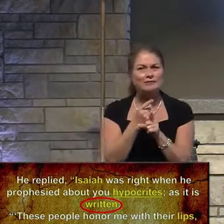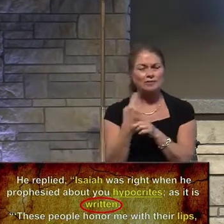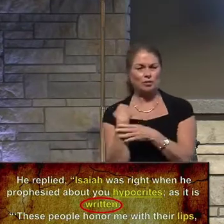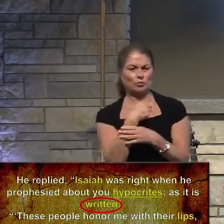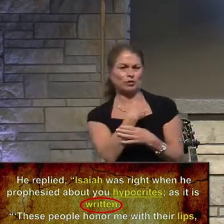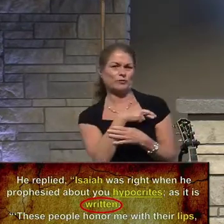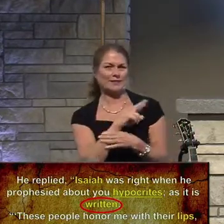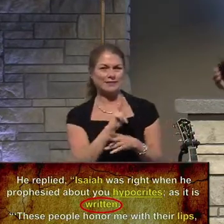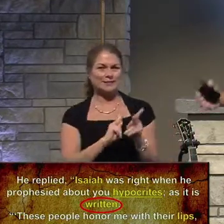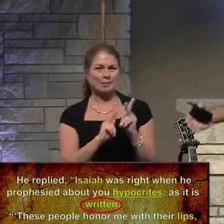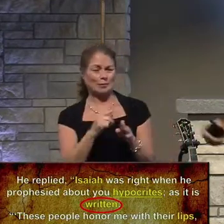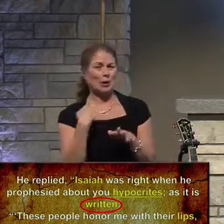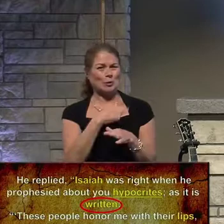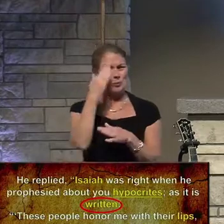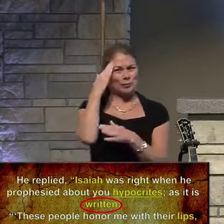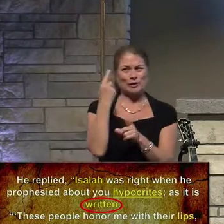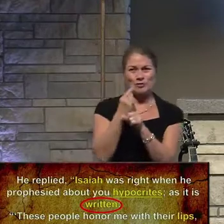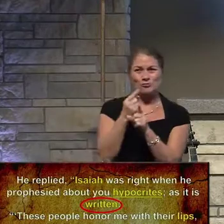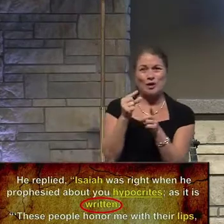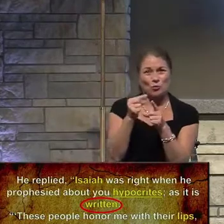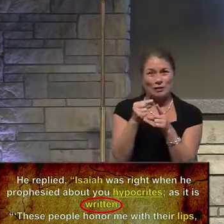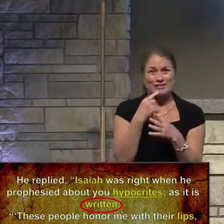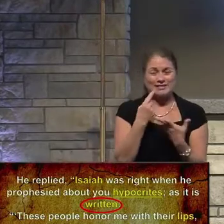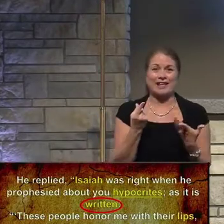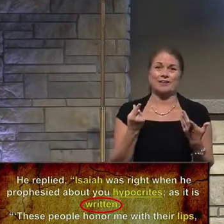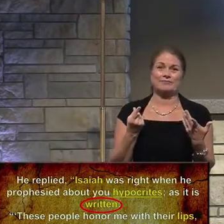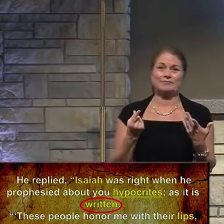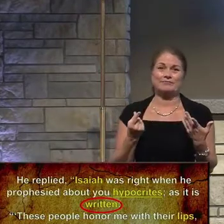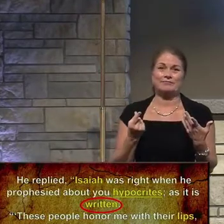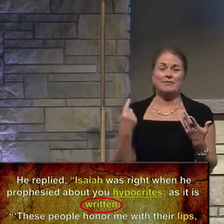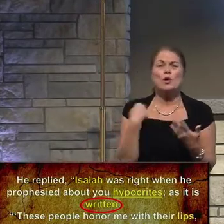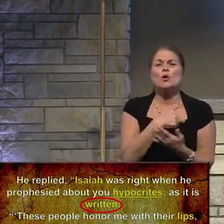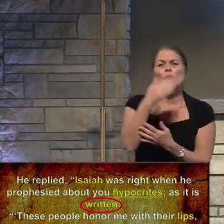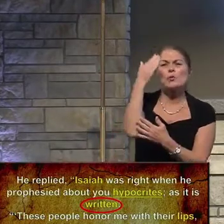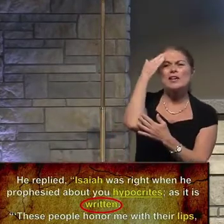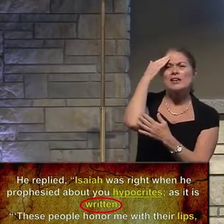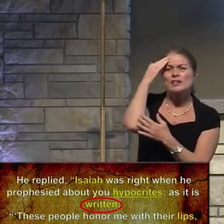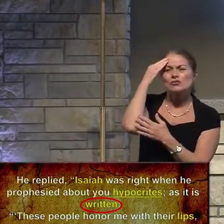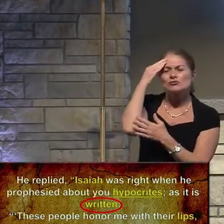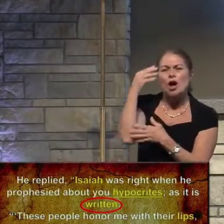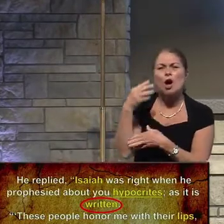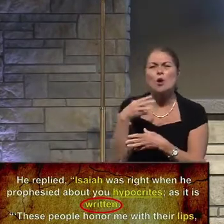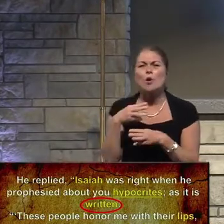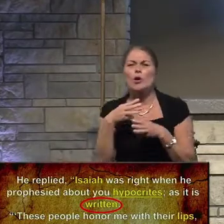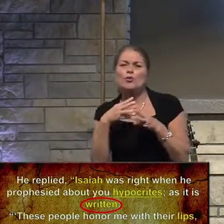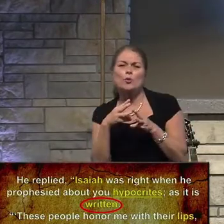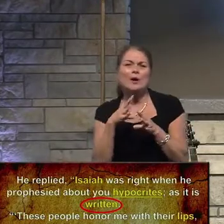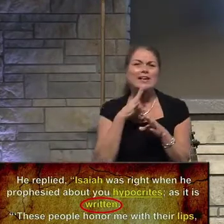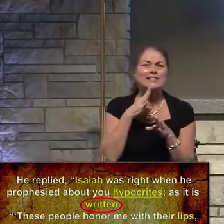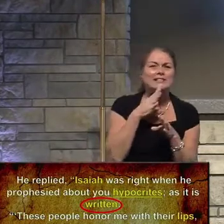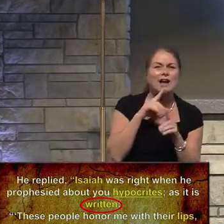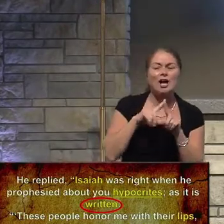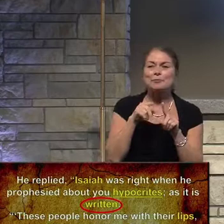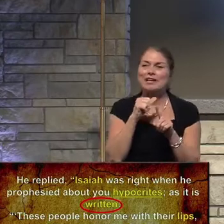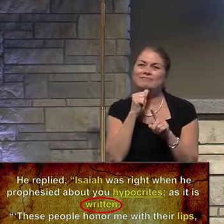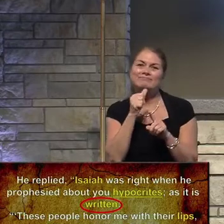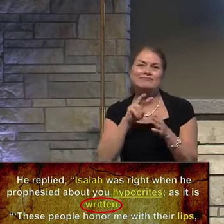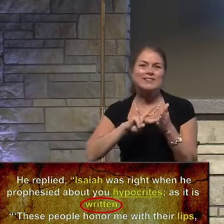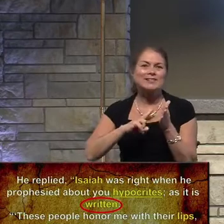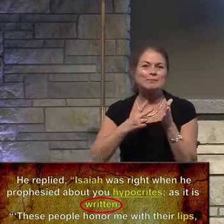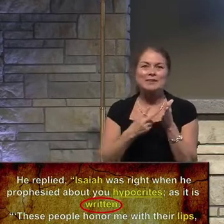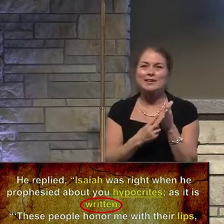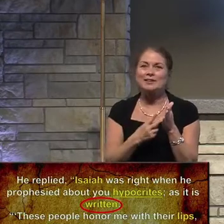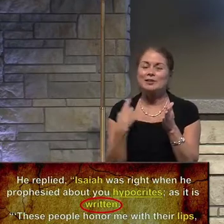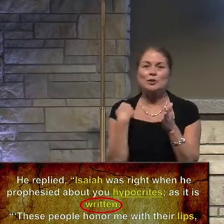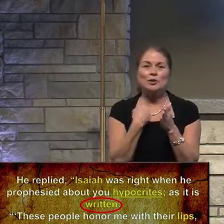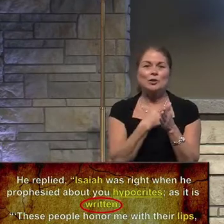people, we know the right words to say. We know how to talk the talk, but it doesn't necessarily mean